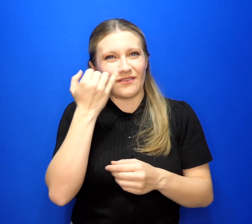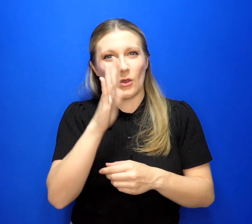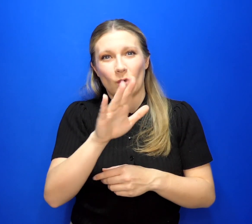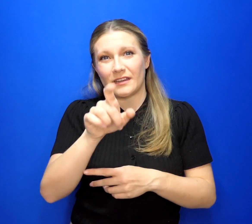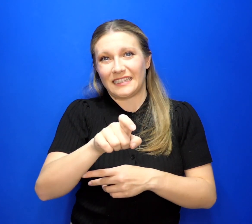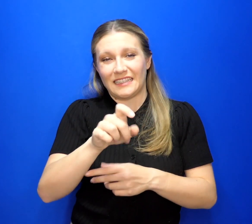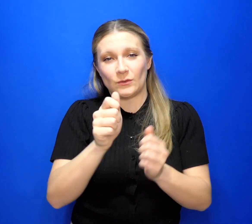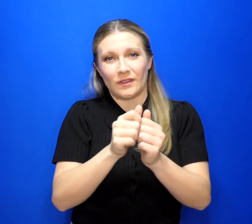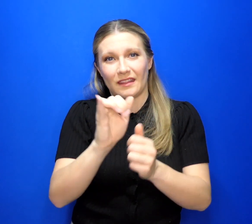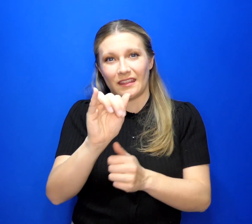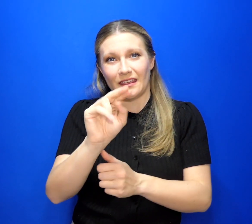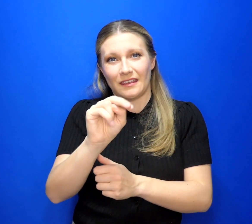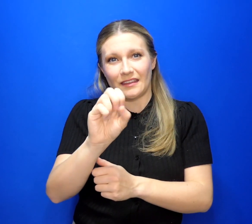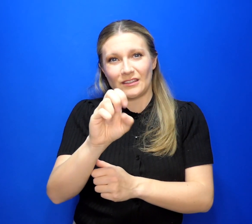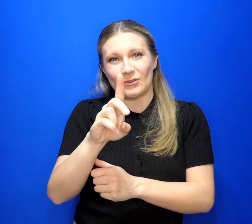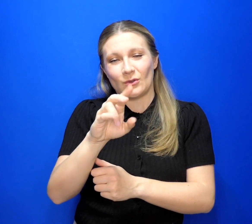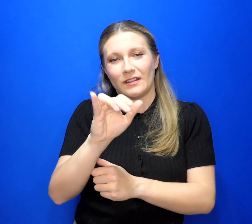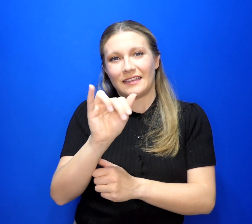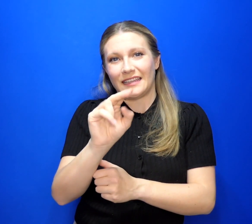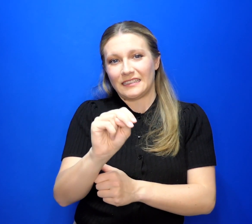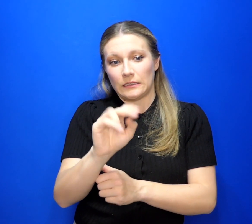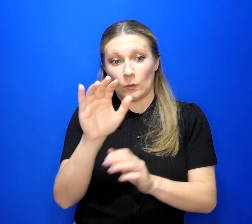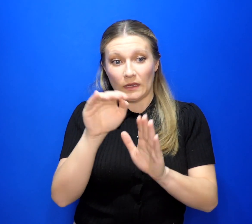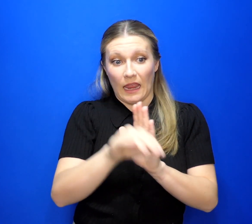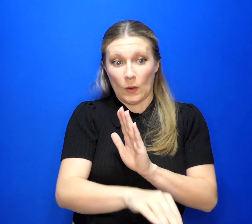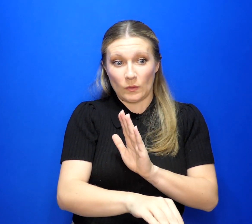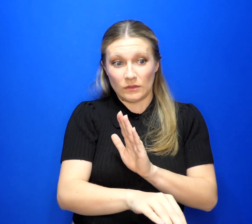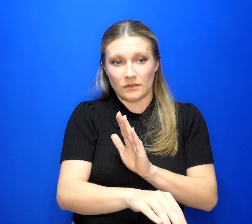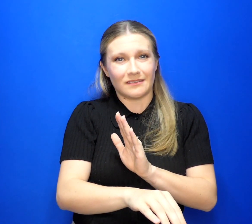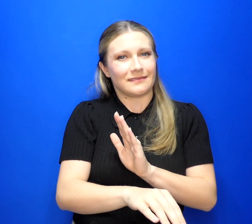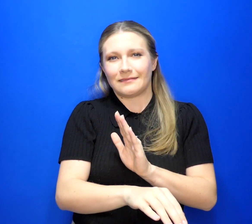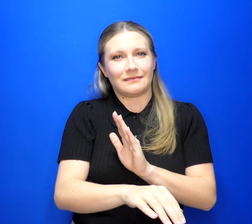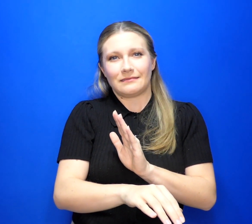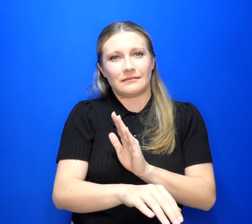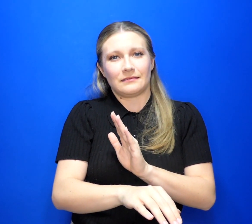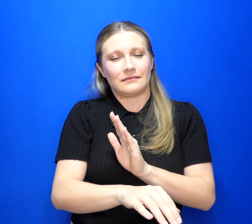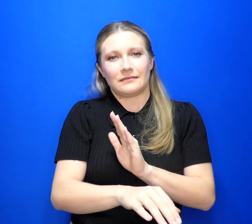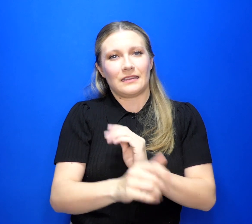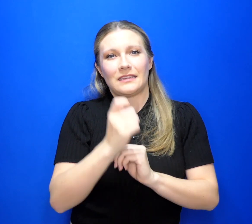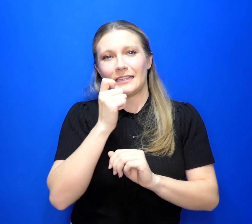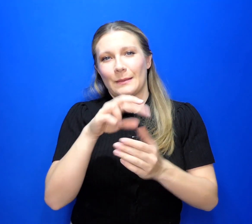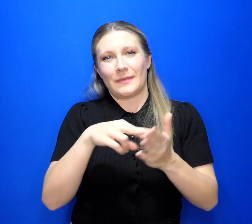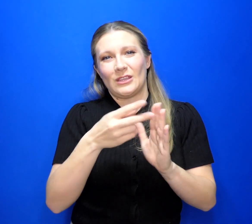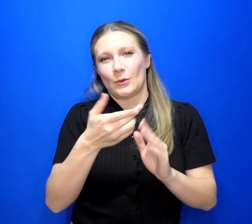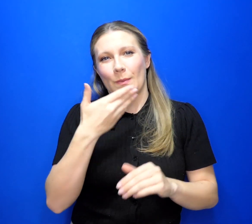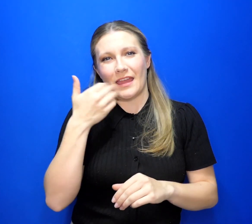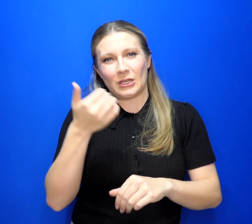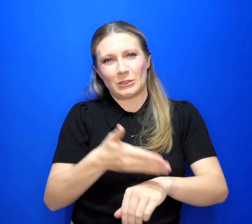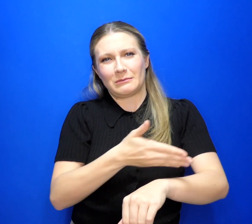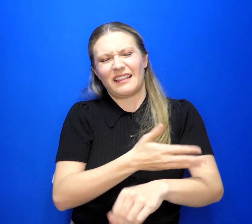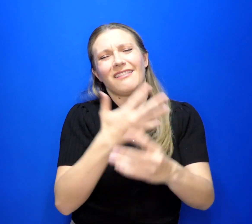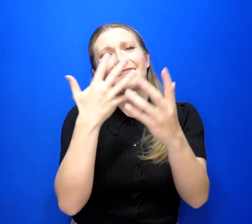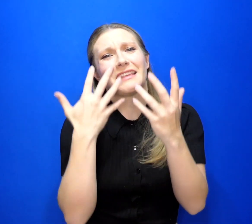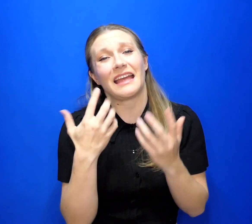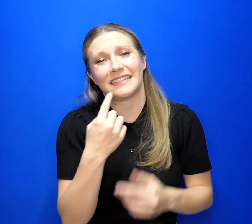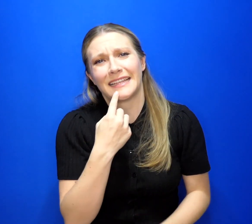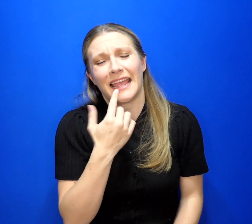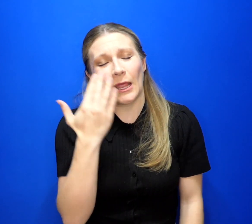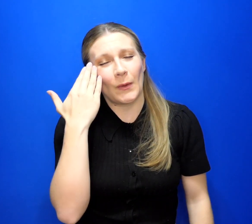go down in this expected honeymoon time period, you're not getting better. Right. And that's sad to say.